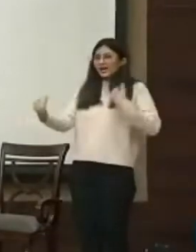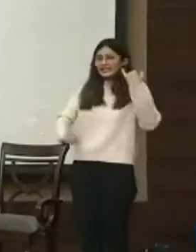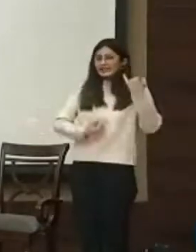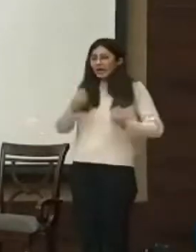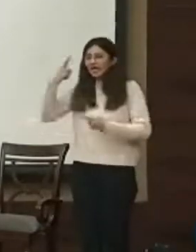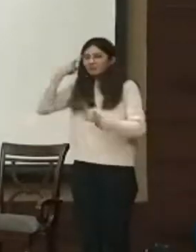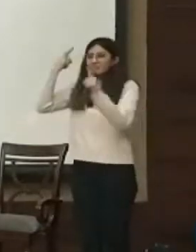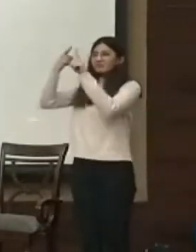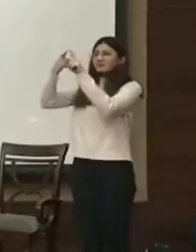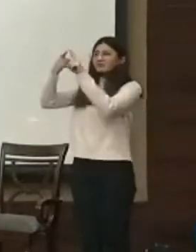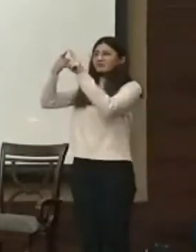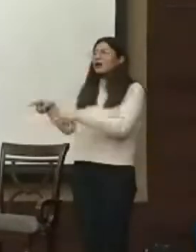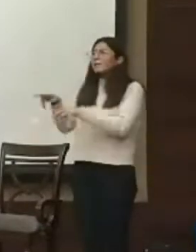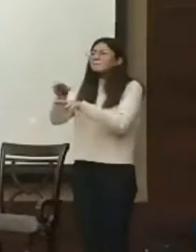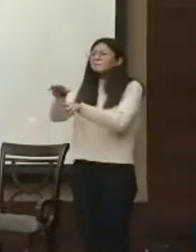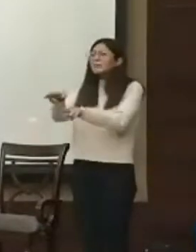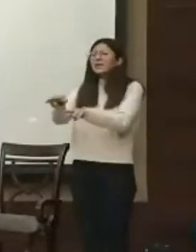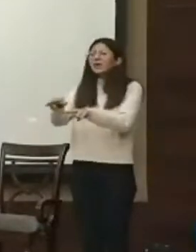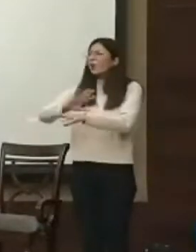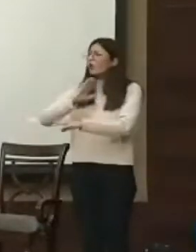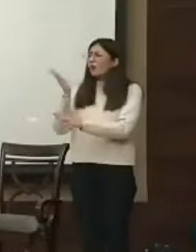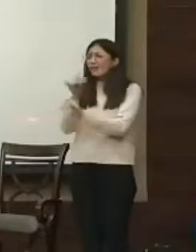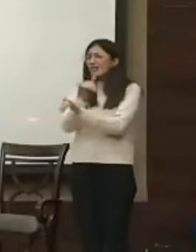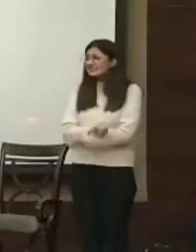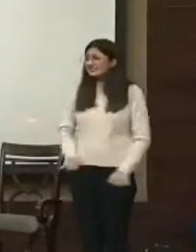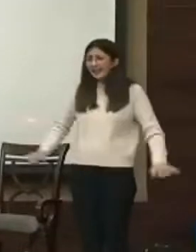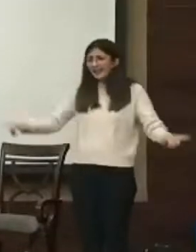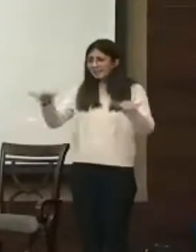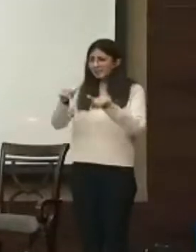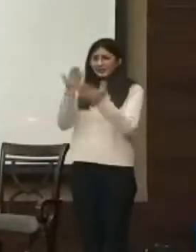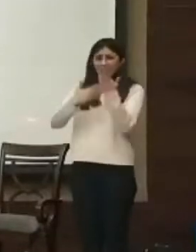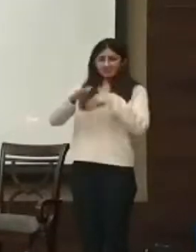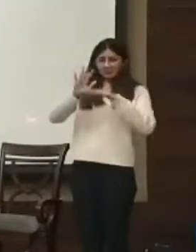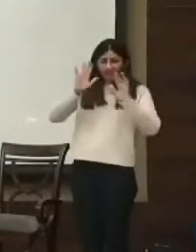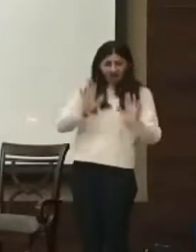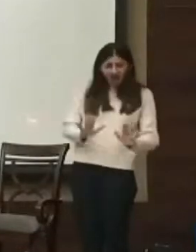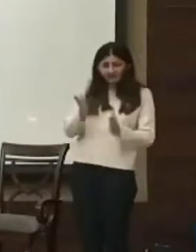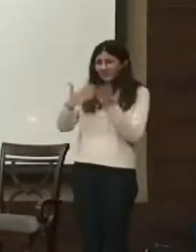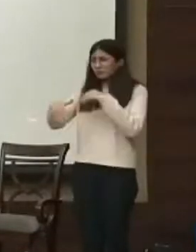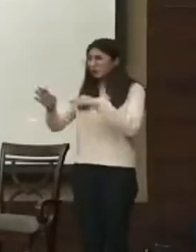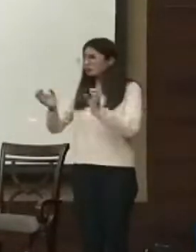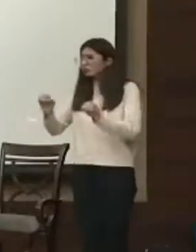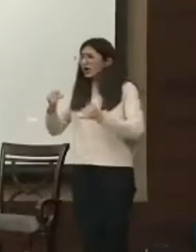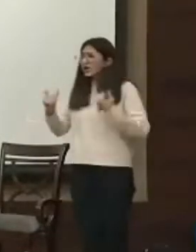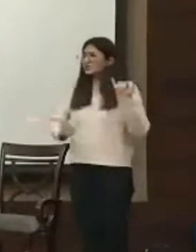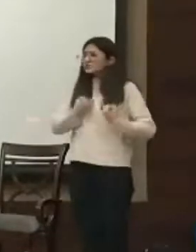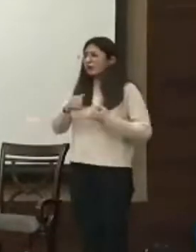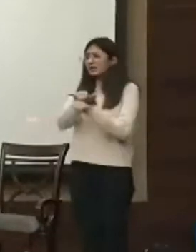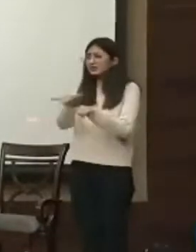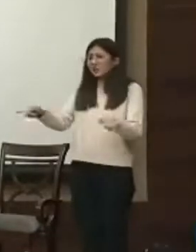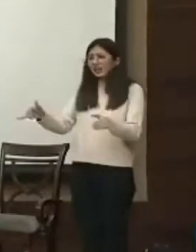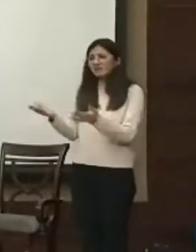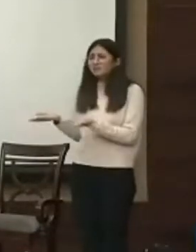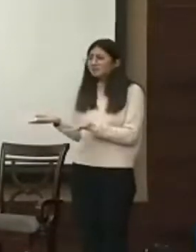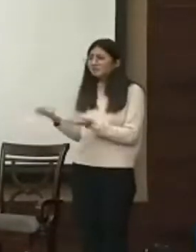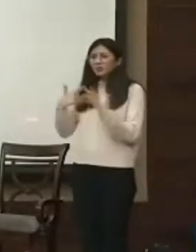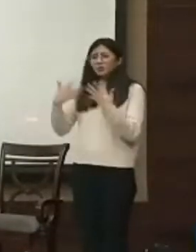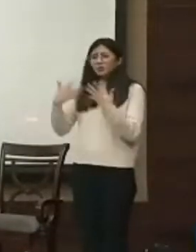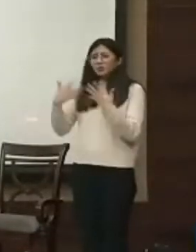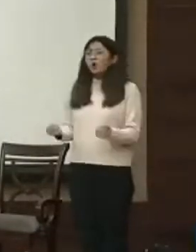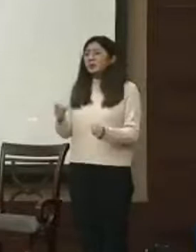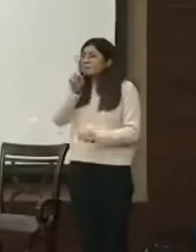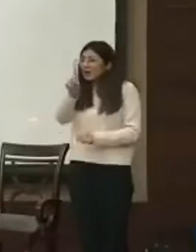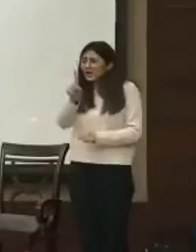not something out of the box of youth with disabilities. We just want to live a dignified,